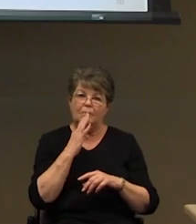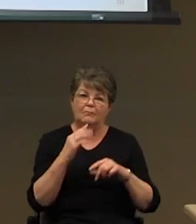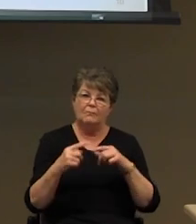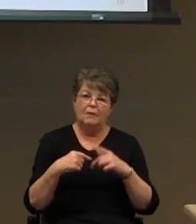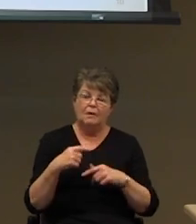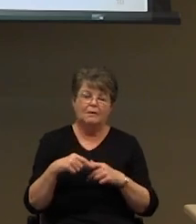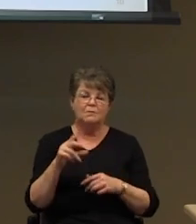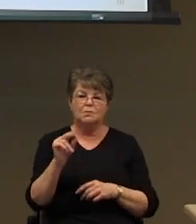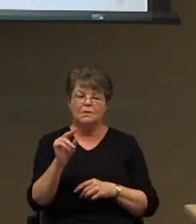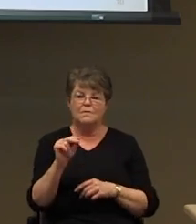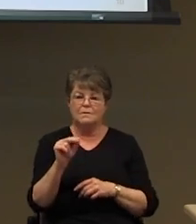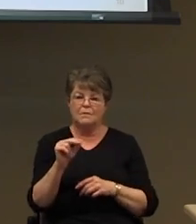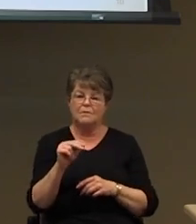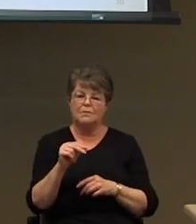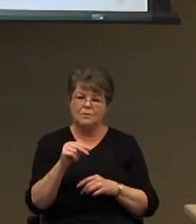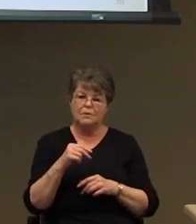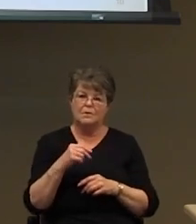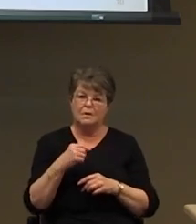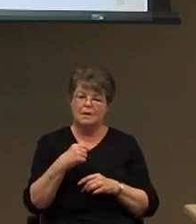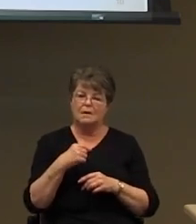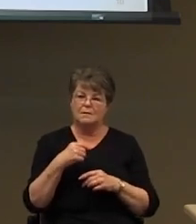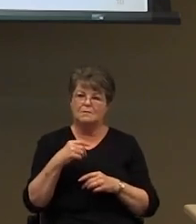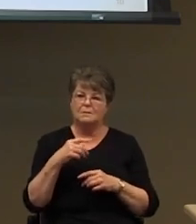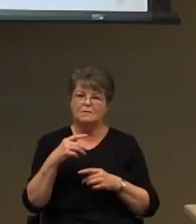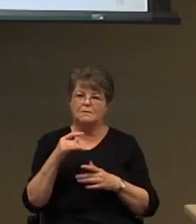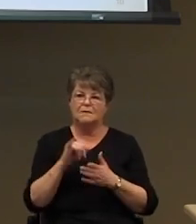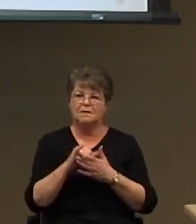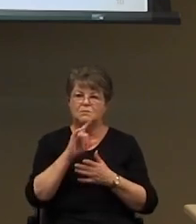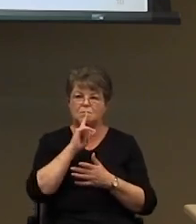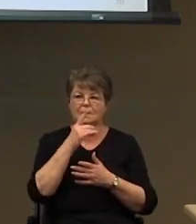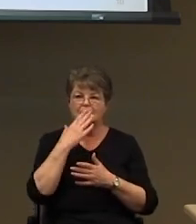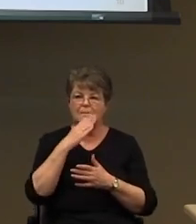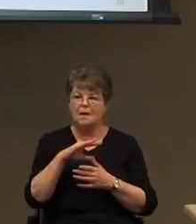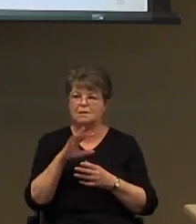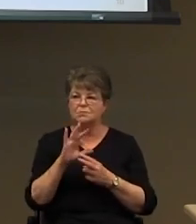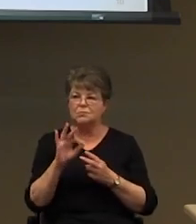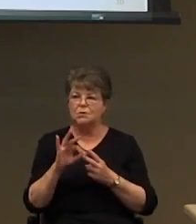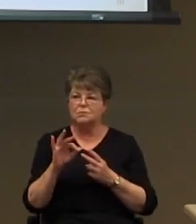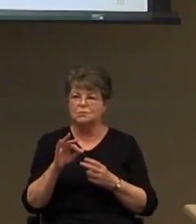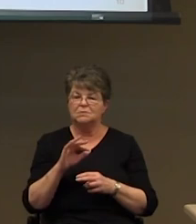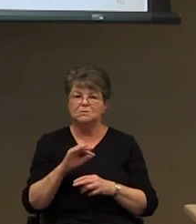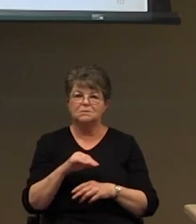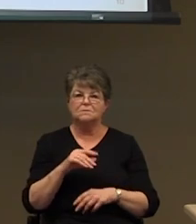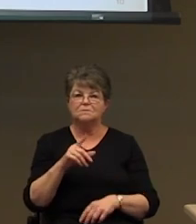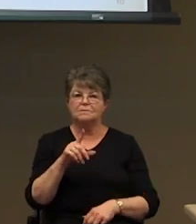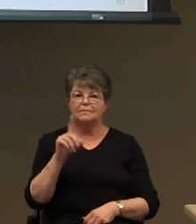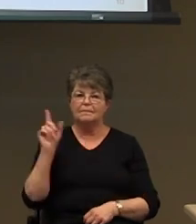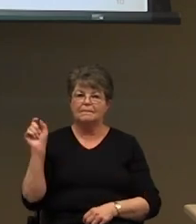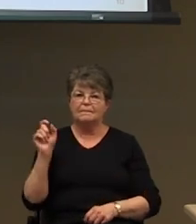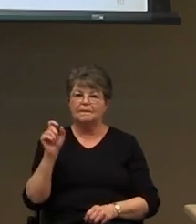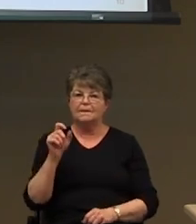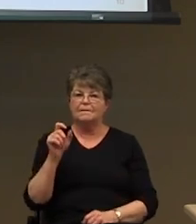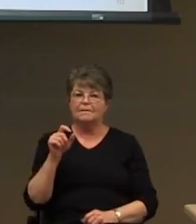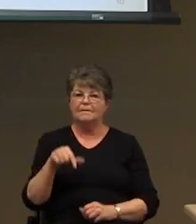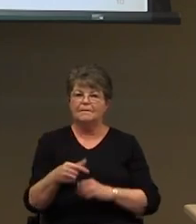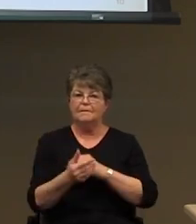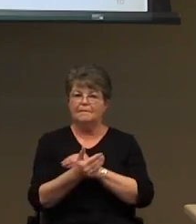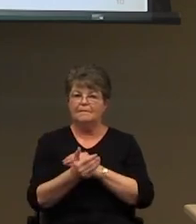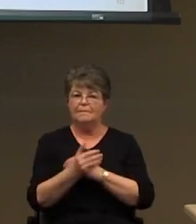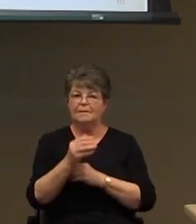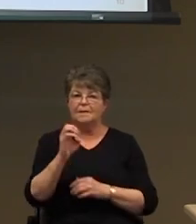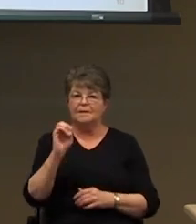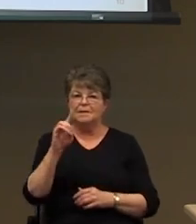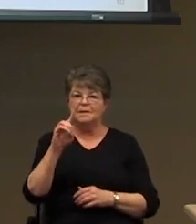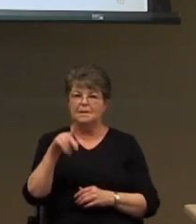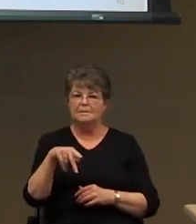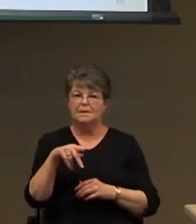That you've been around the block too many times to know that's a really bad choice on my part. Sarah, this morning's EDP